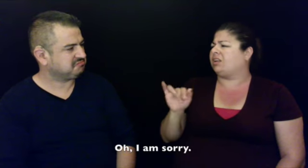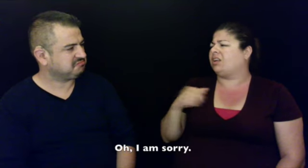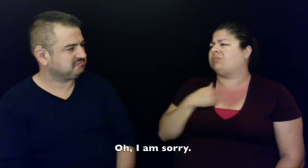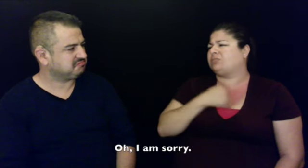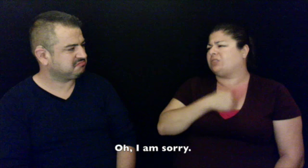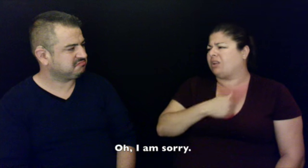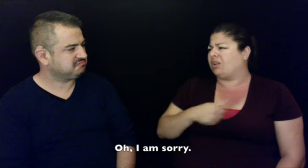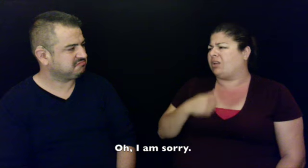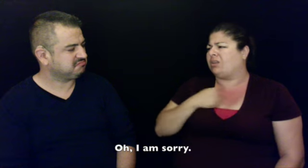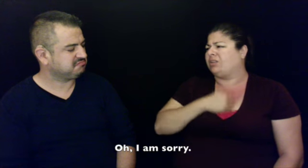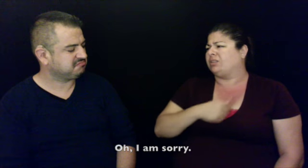Oh, I am sorry.